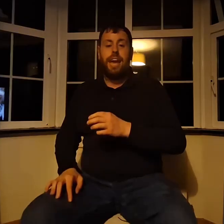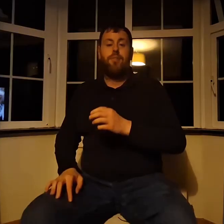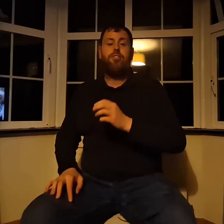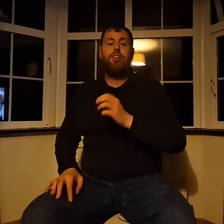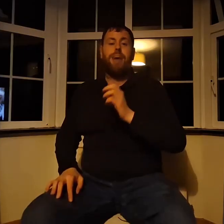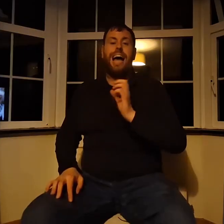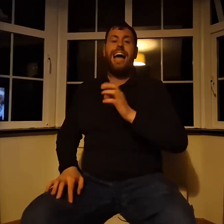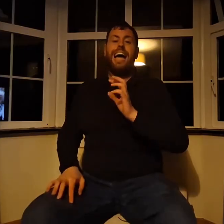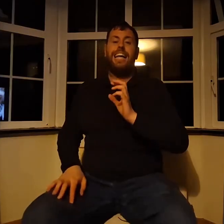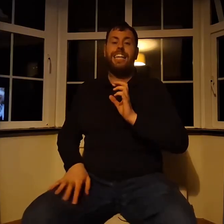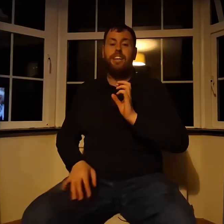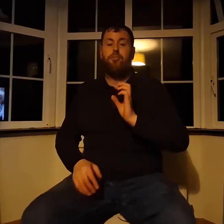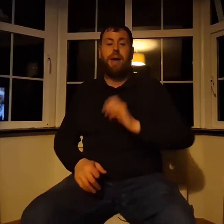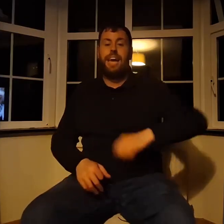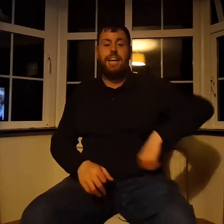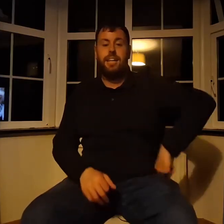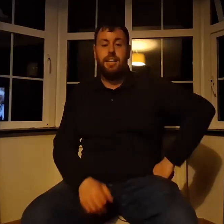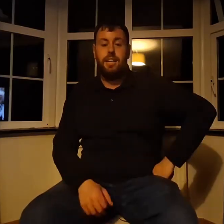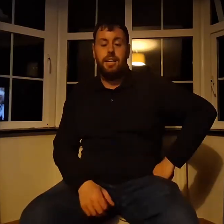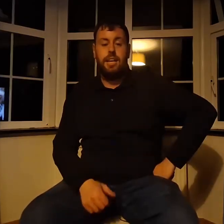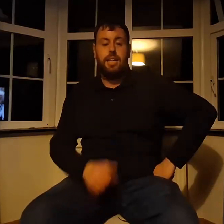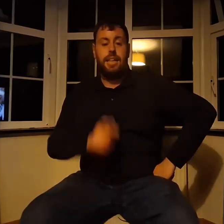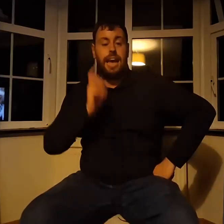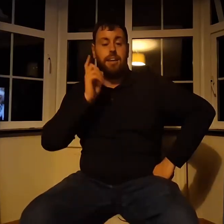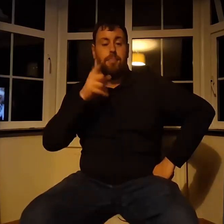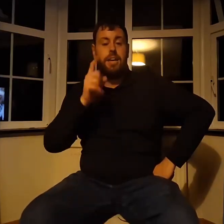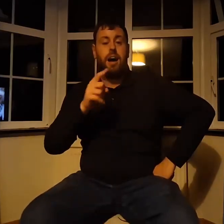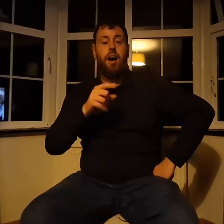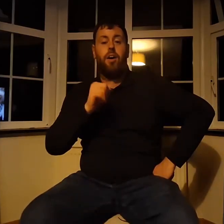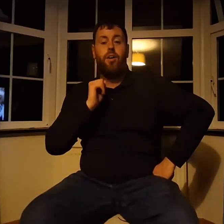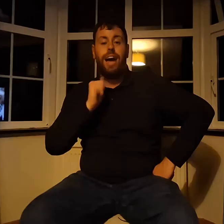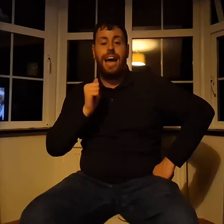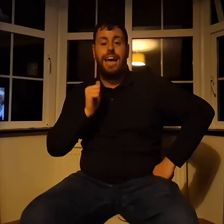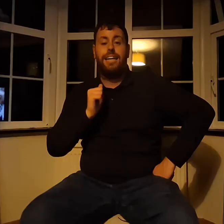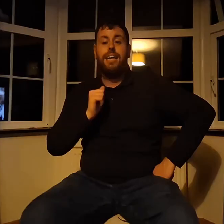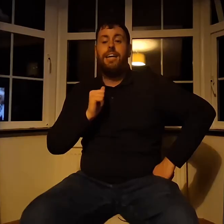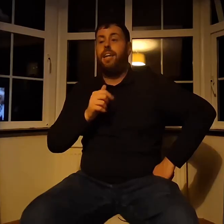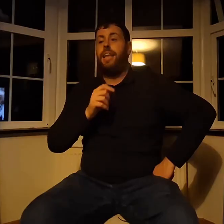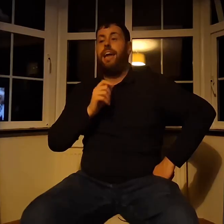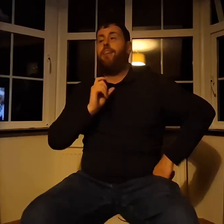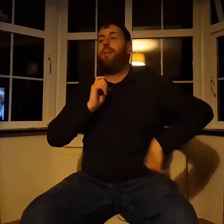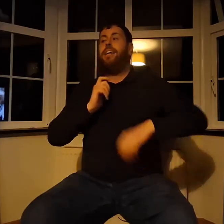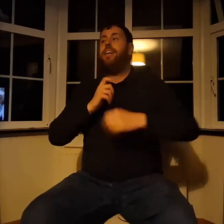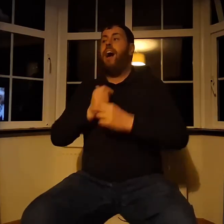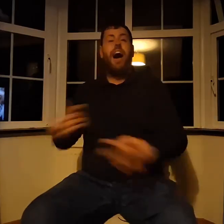sandwich in my lunch pail, that'd be alright. Yeah, that'd be